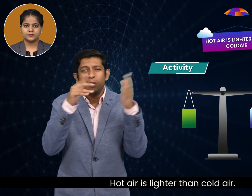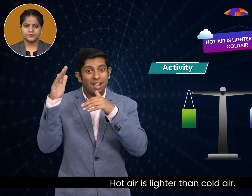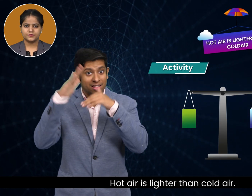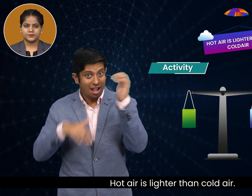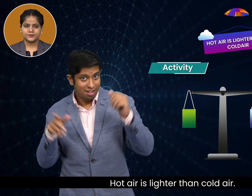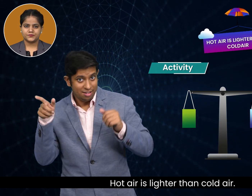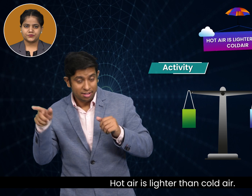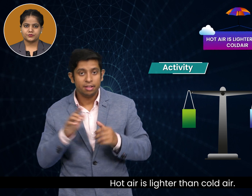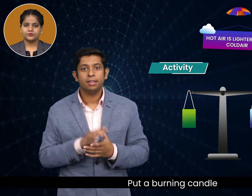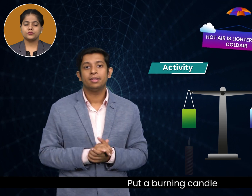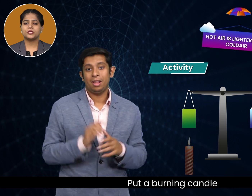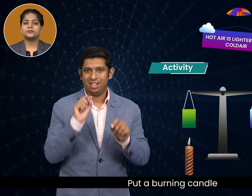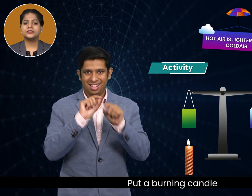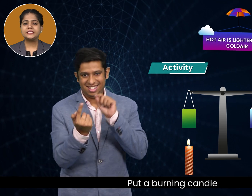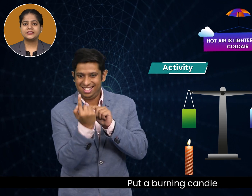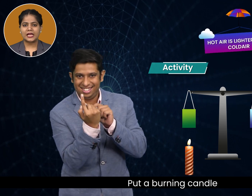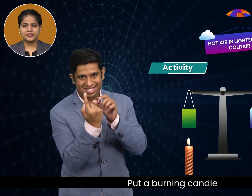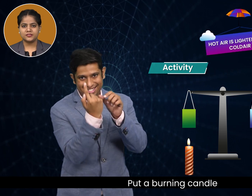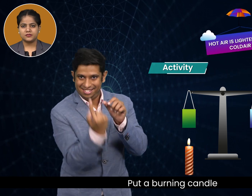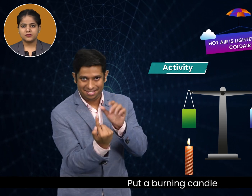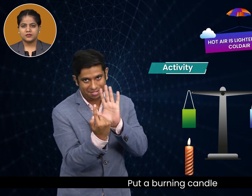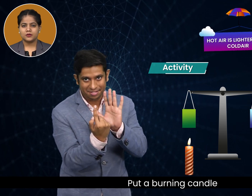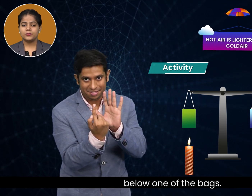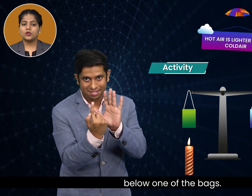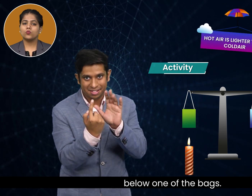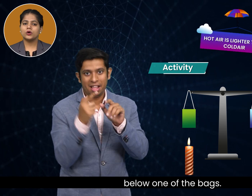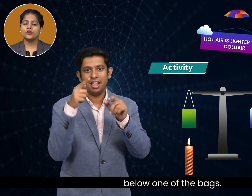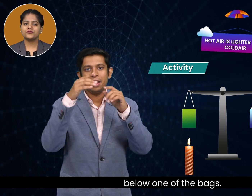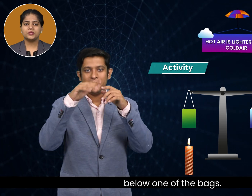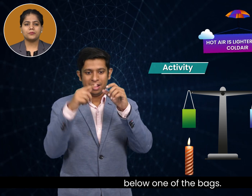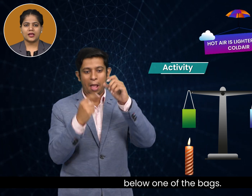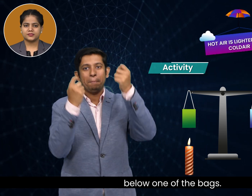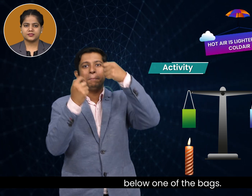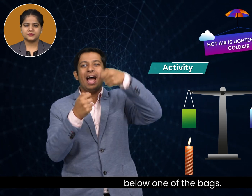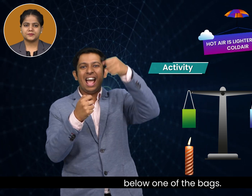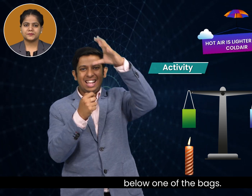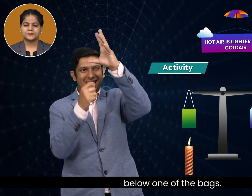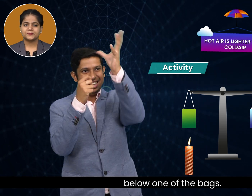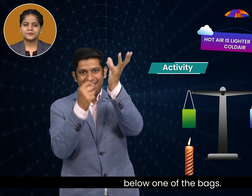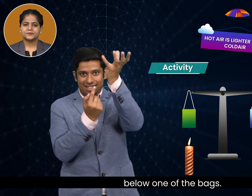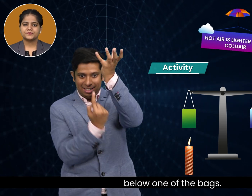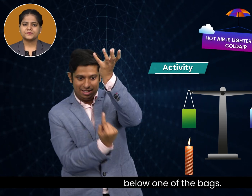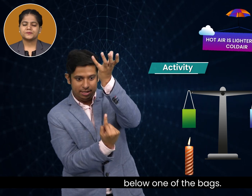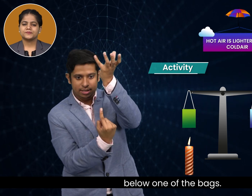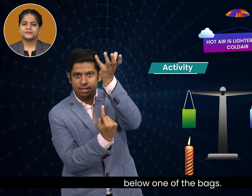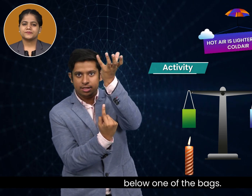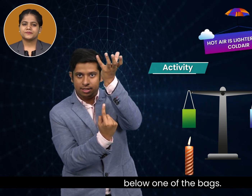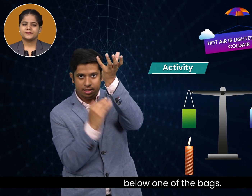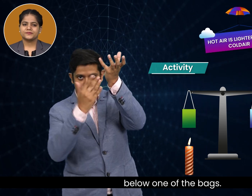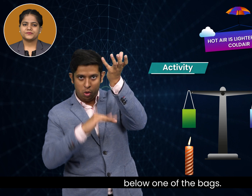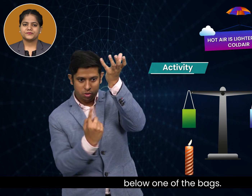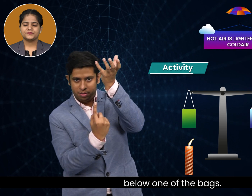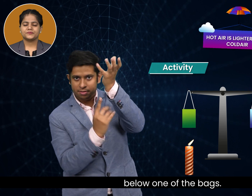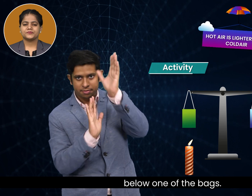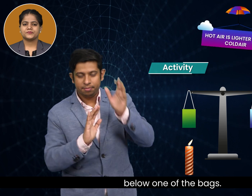air. Put a burning candle below one of the bags.